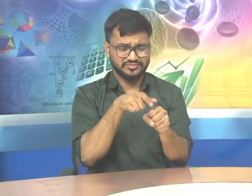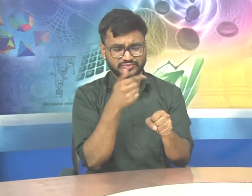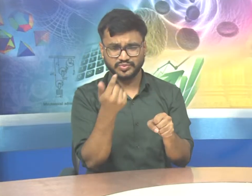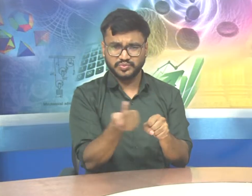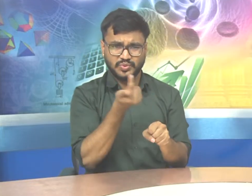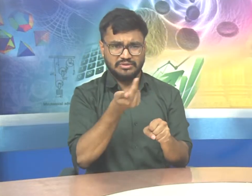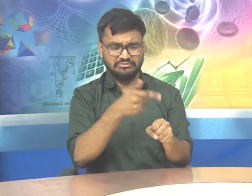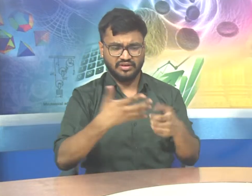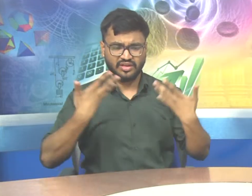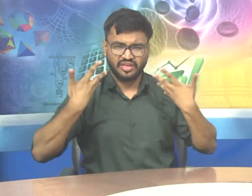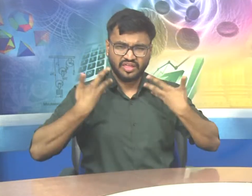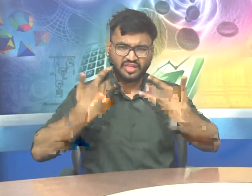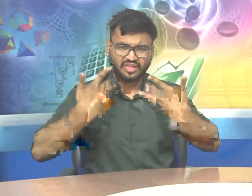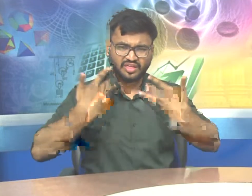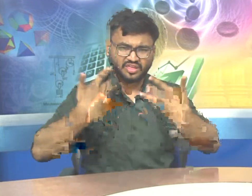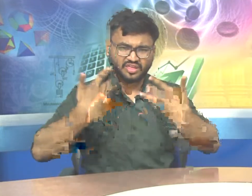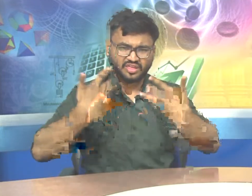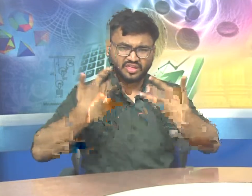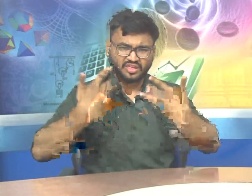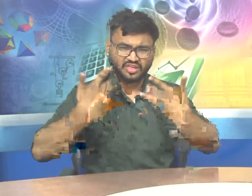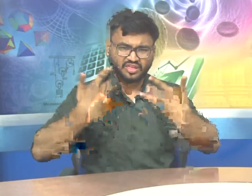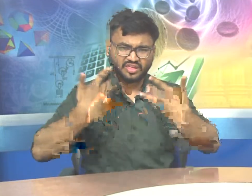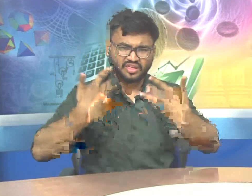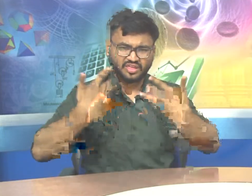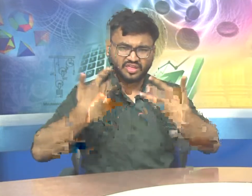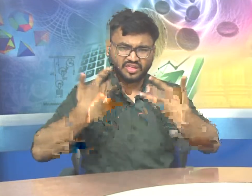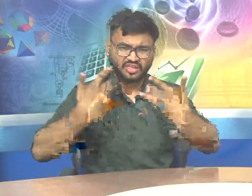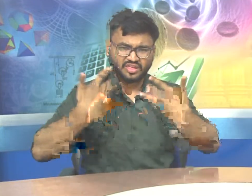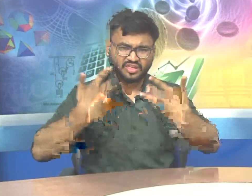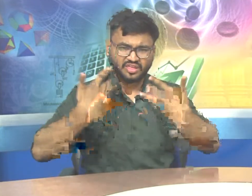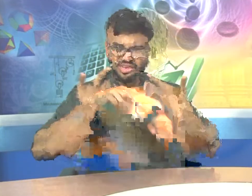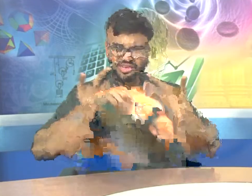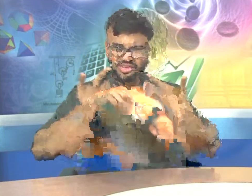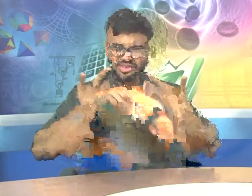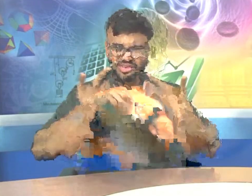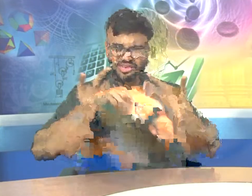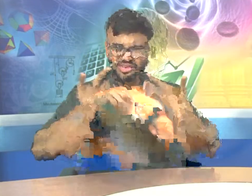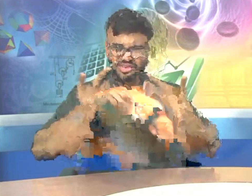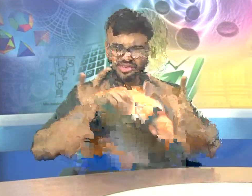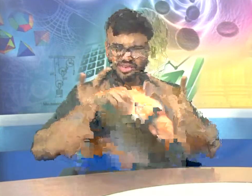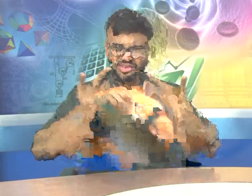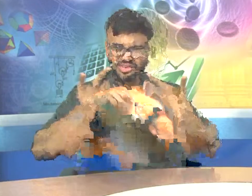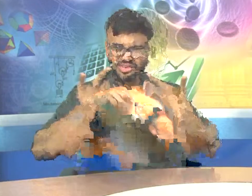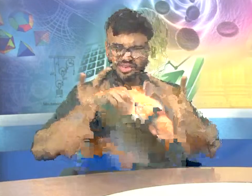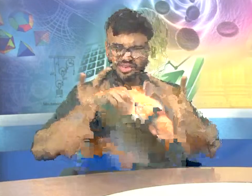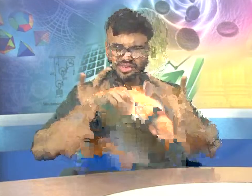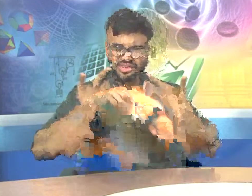and same as a fan works using electrical energy,